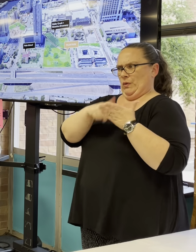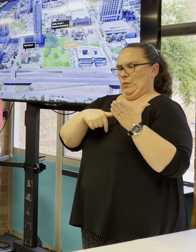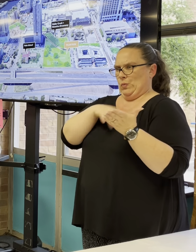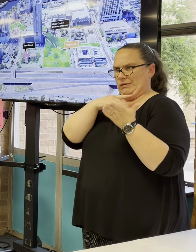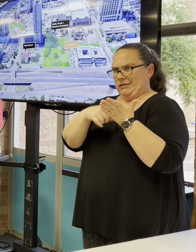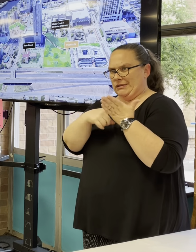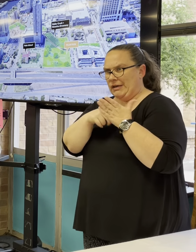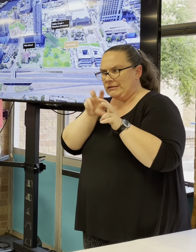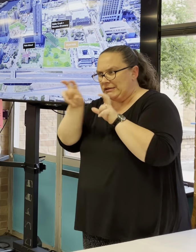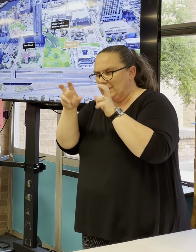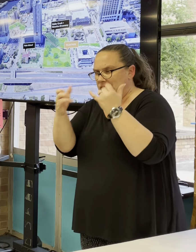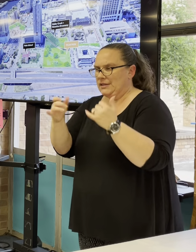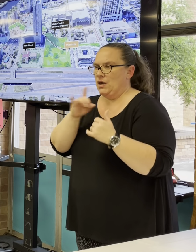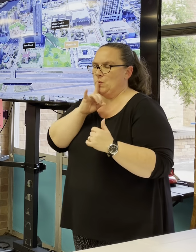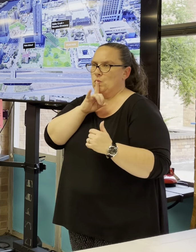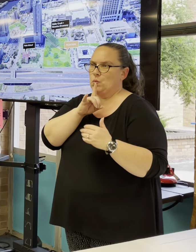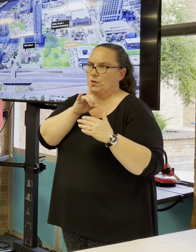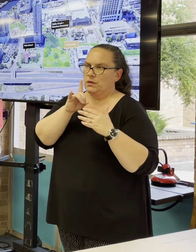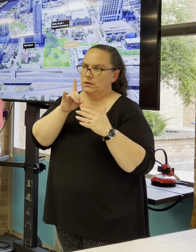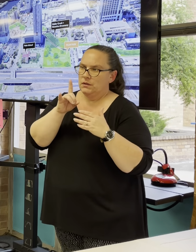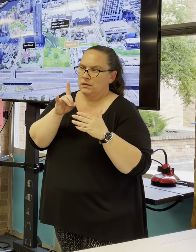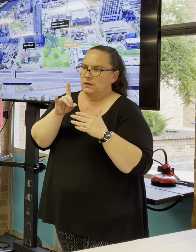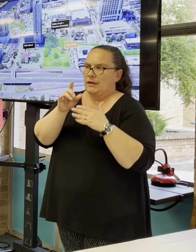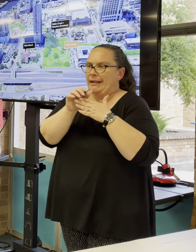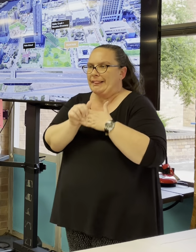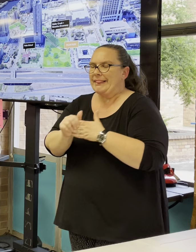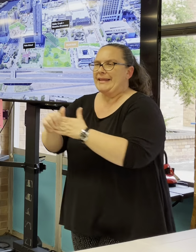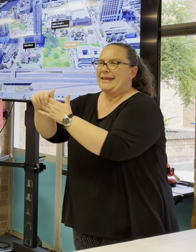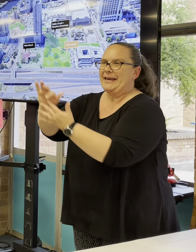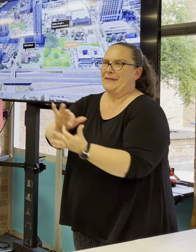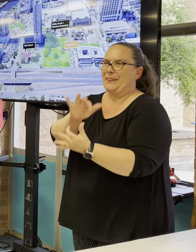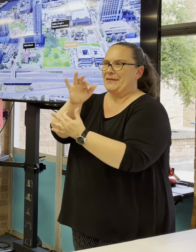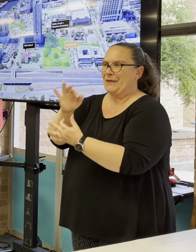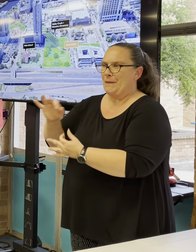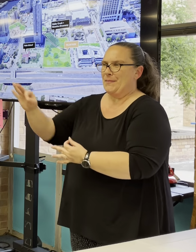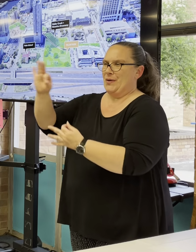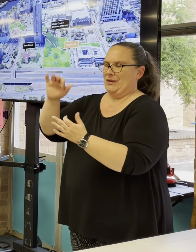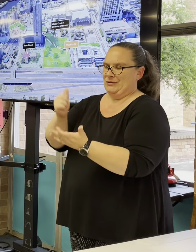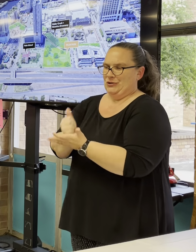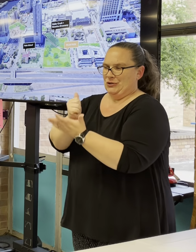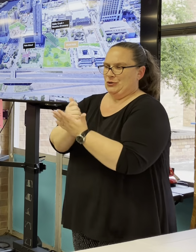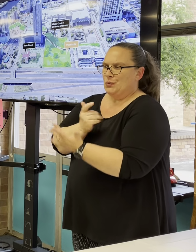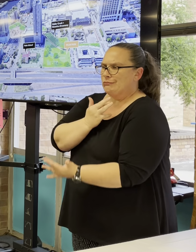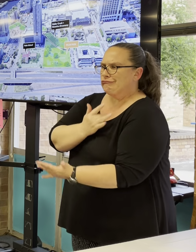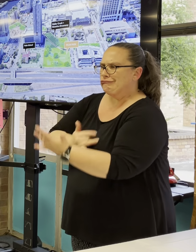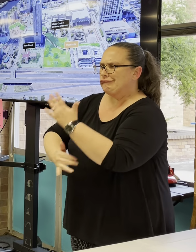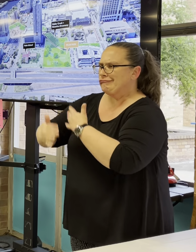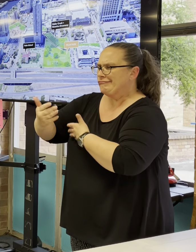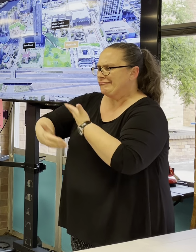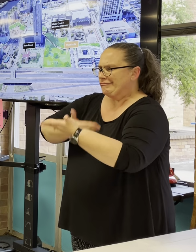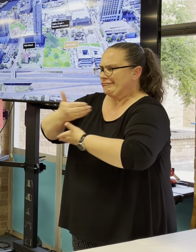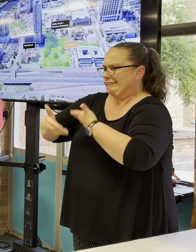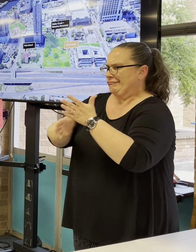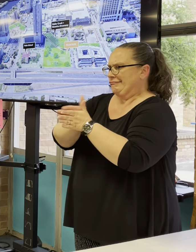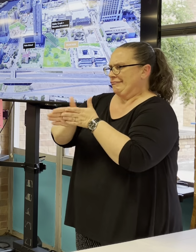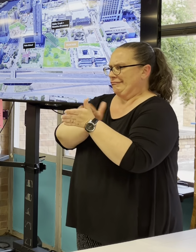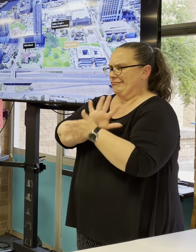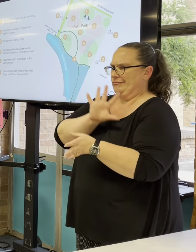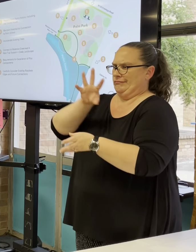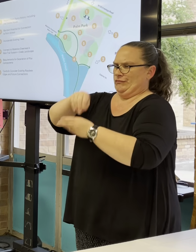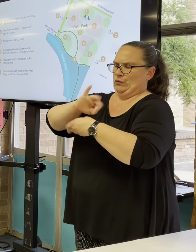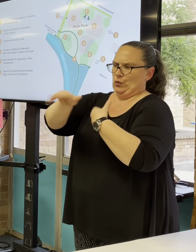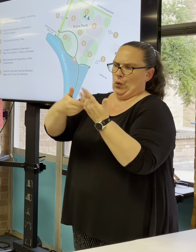about investing in now will lead the spirit and add fuel to the fire to make this well wired into all these communities.